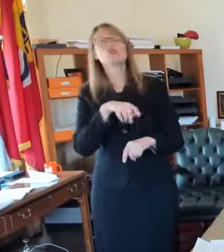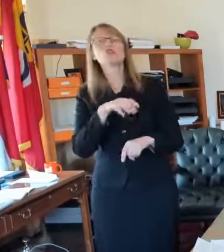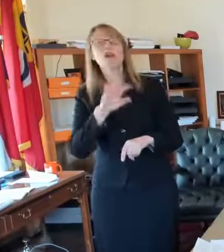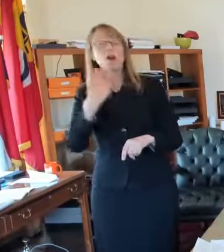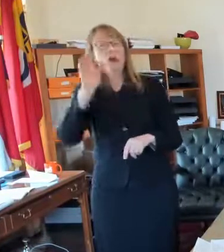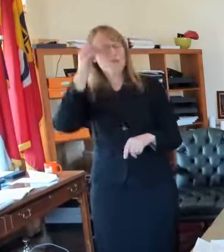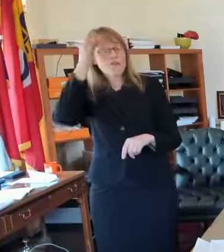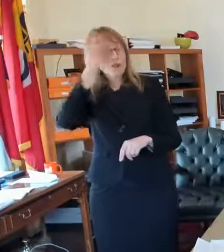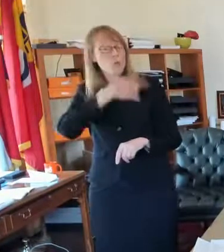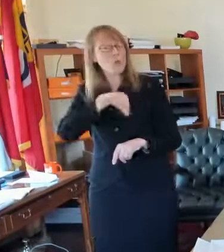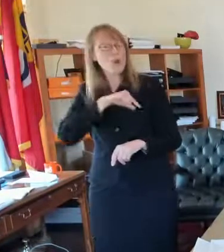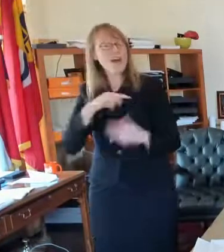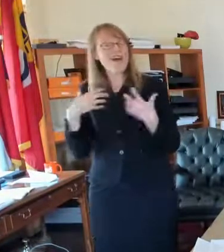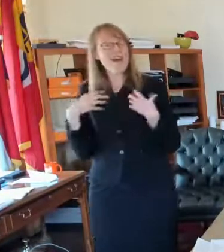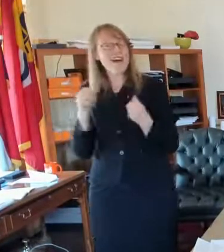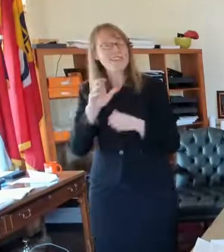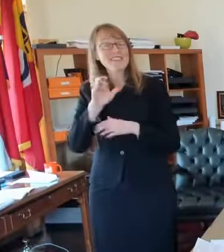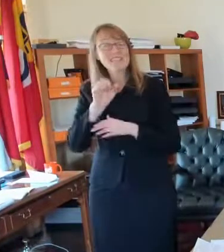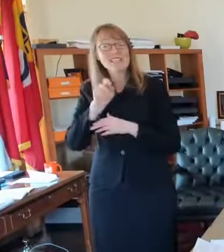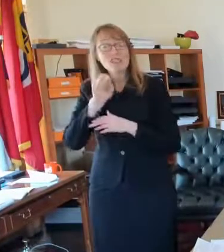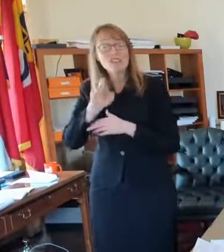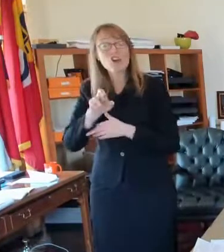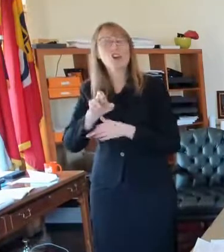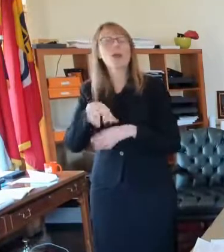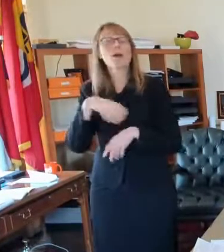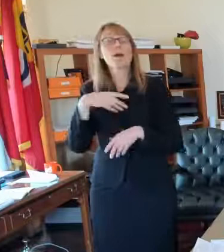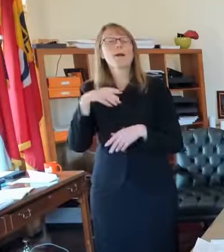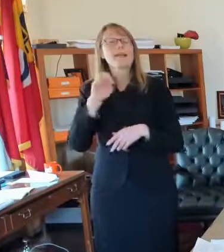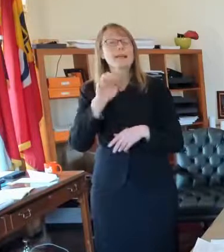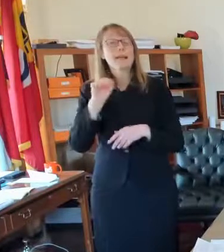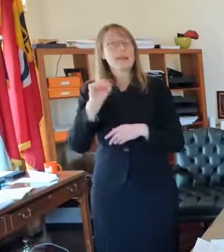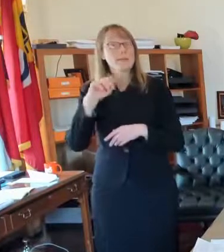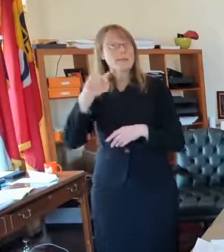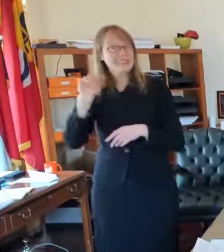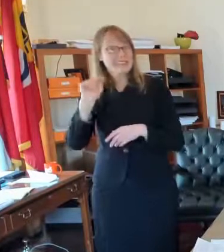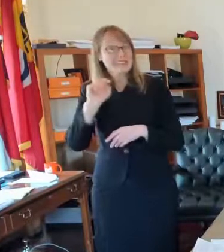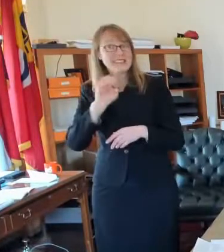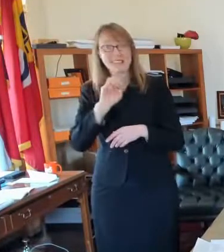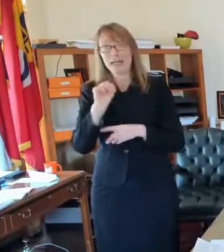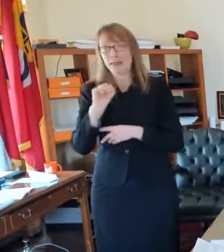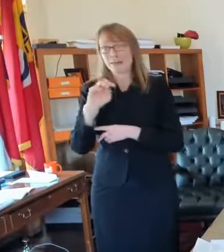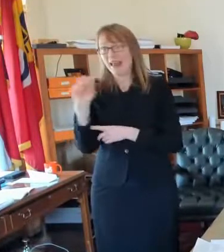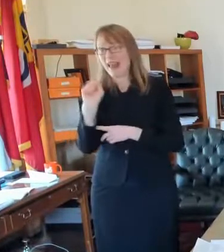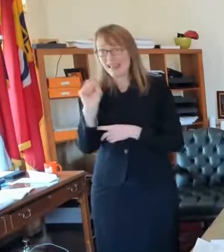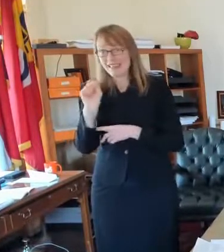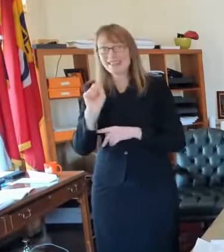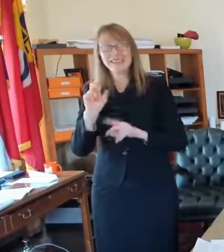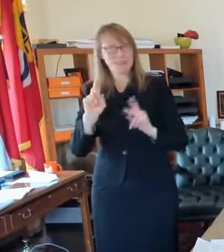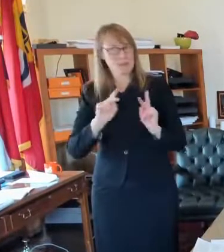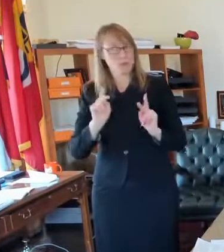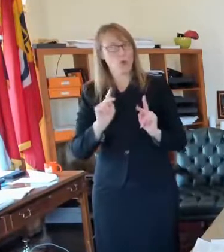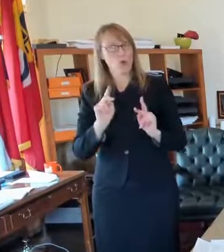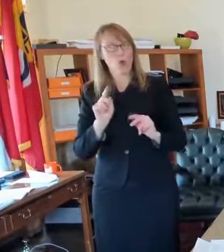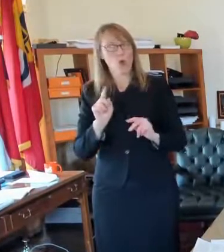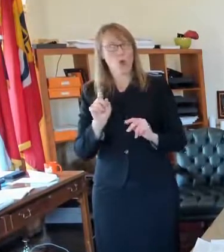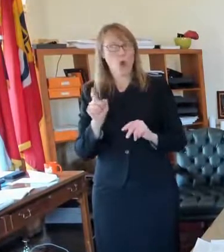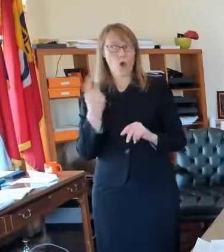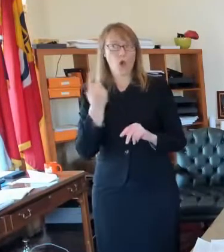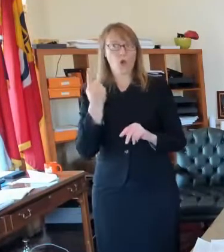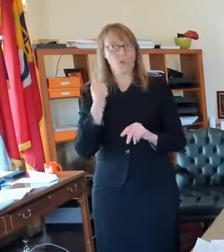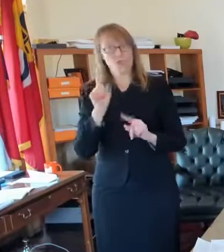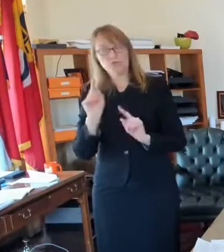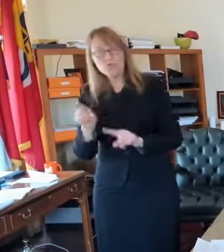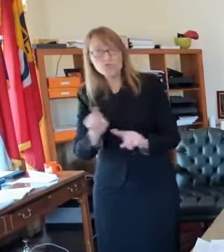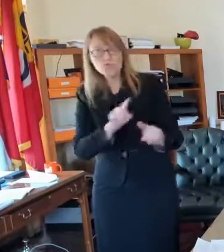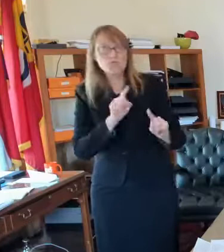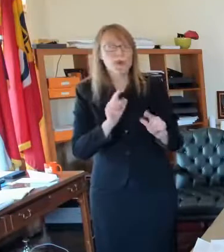health centers, also paramedics, EMTs, EMS, folks that are very, very on the front lines